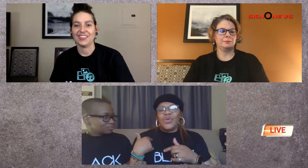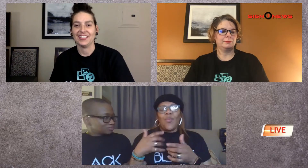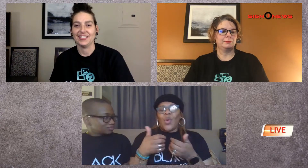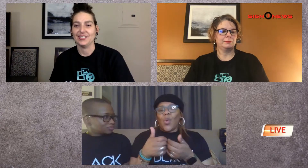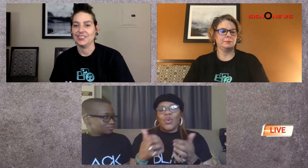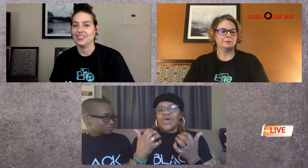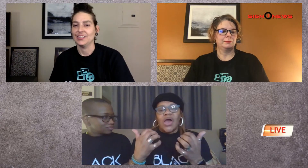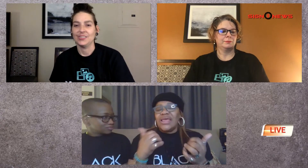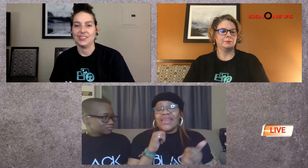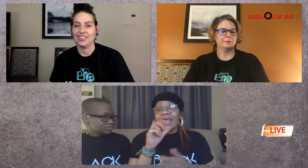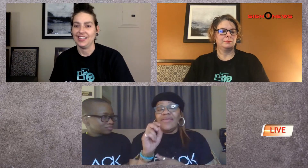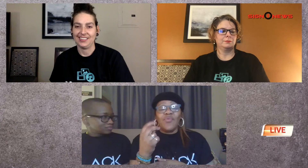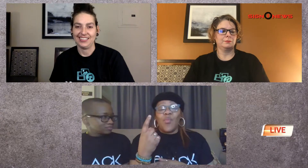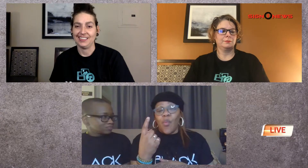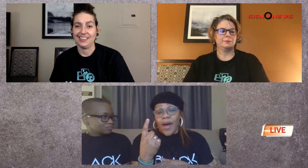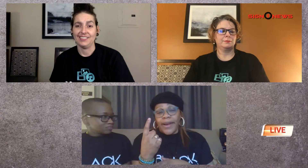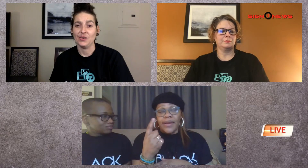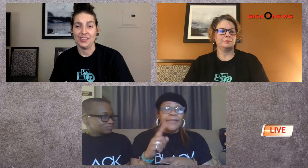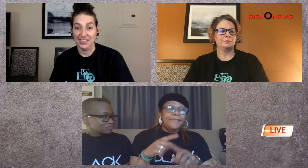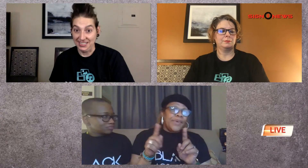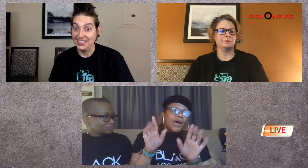We wanted it to be smooth.